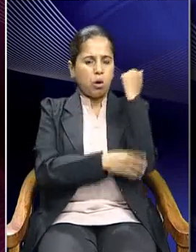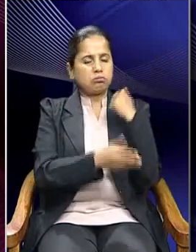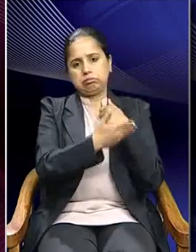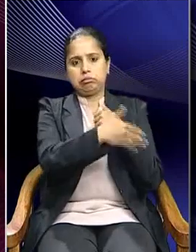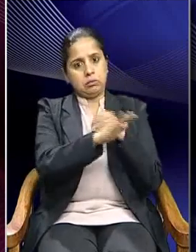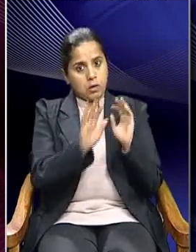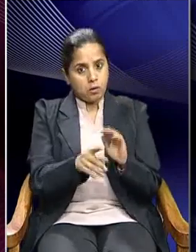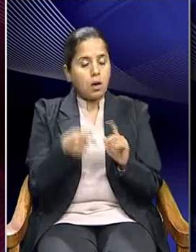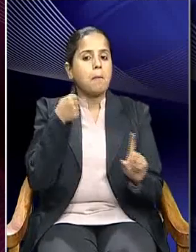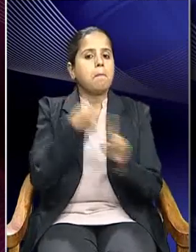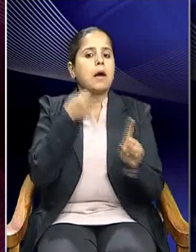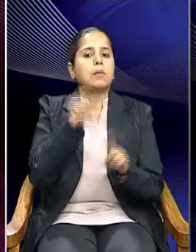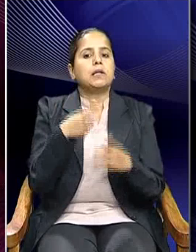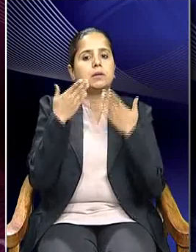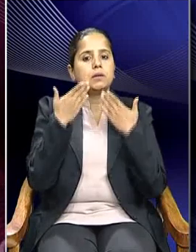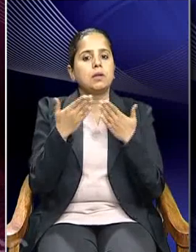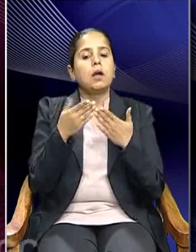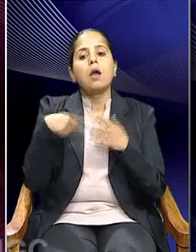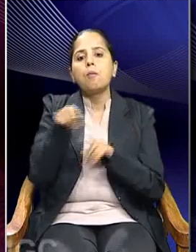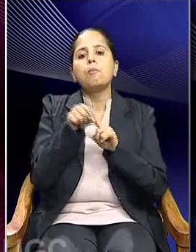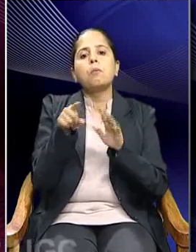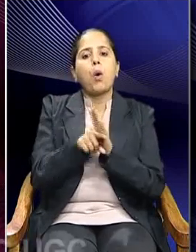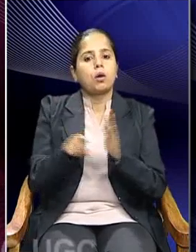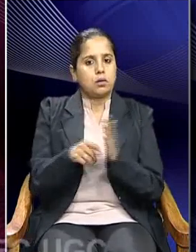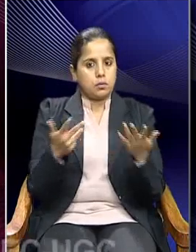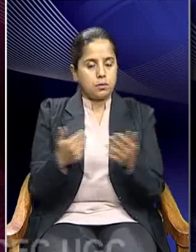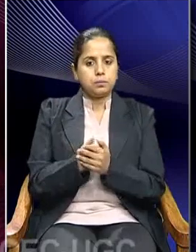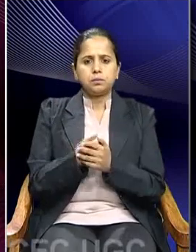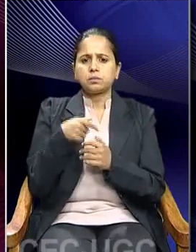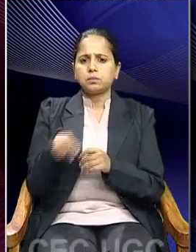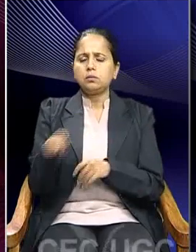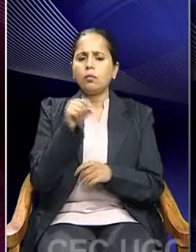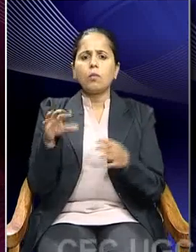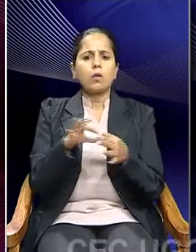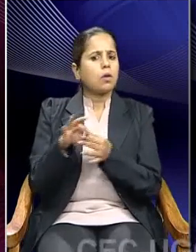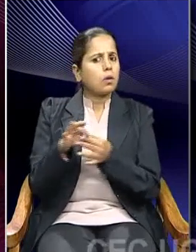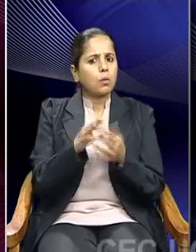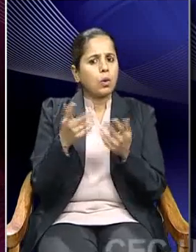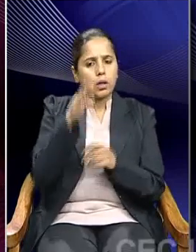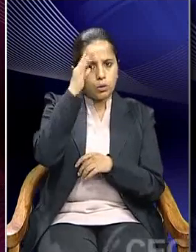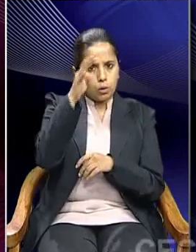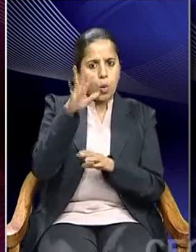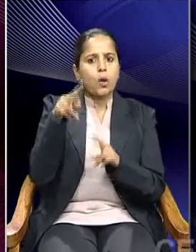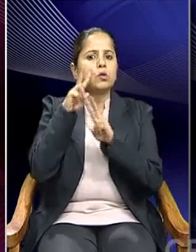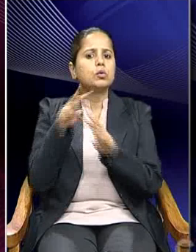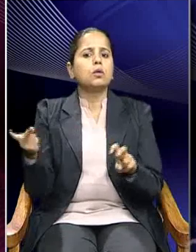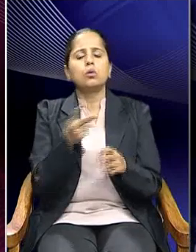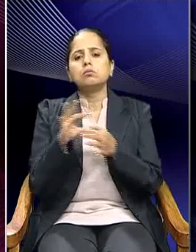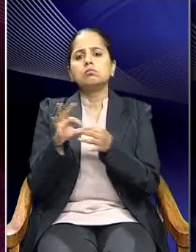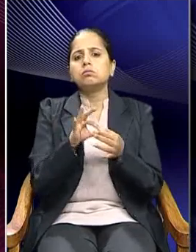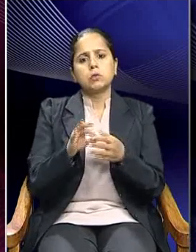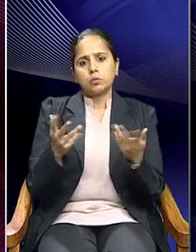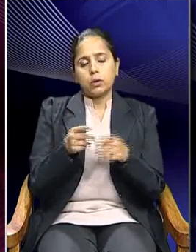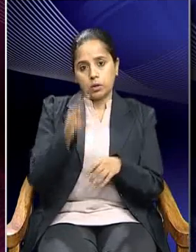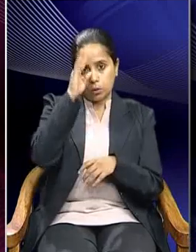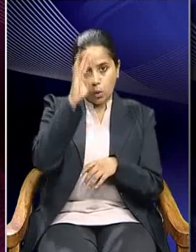the impact of the policy. Now, what is the link between theory and research?